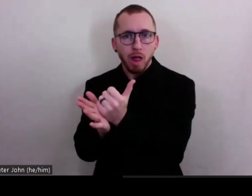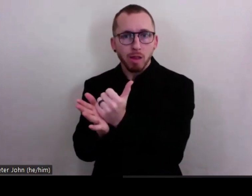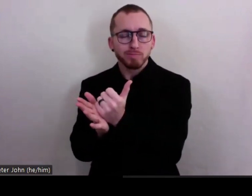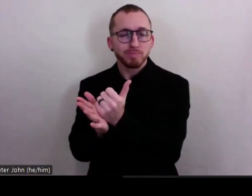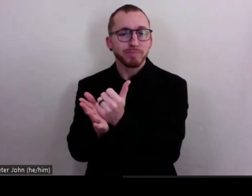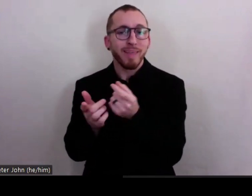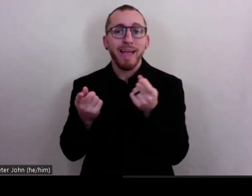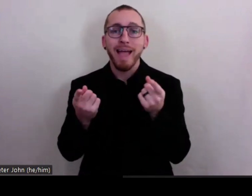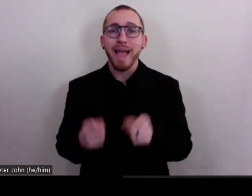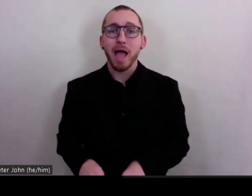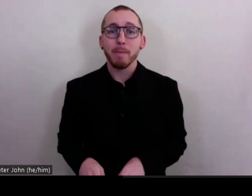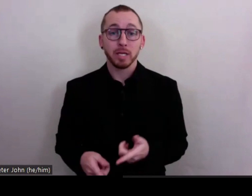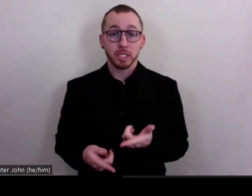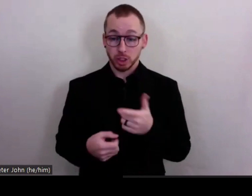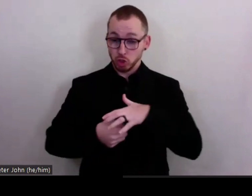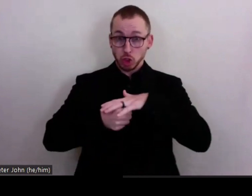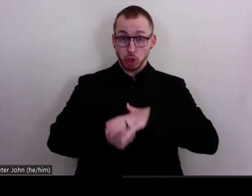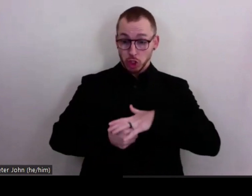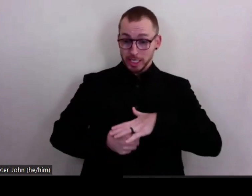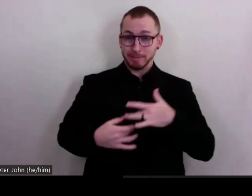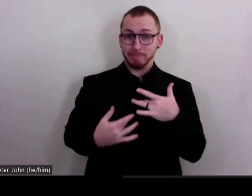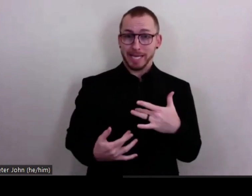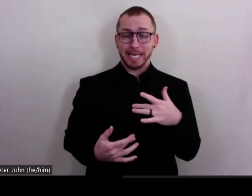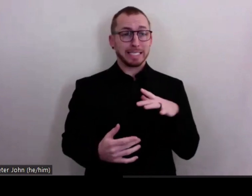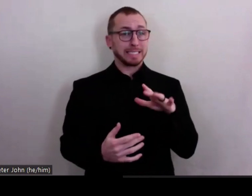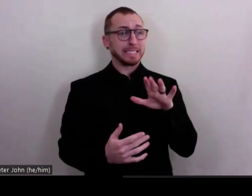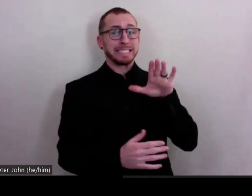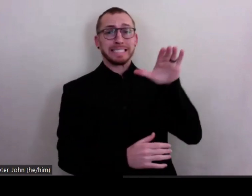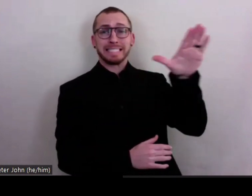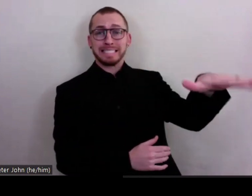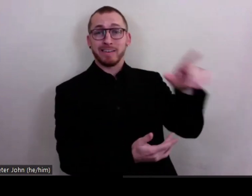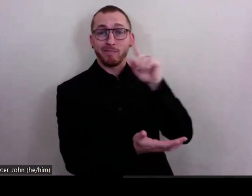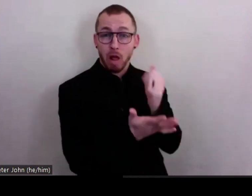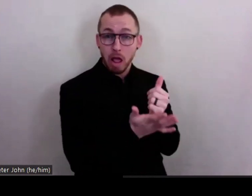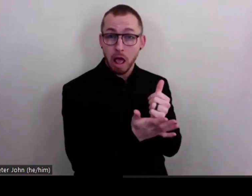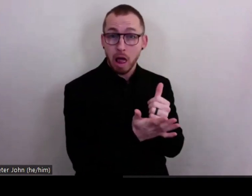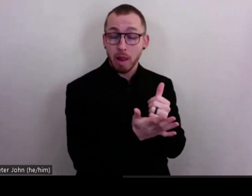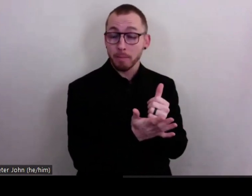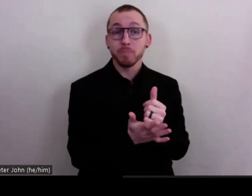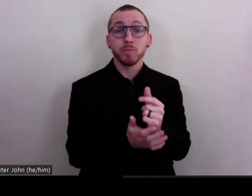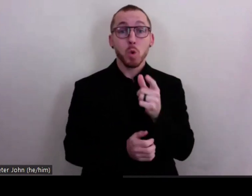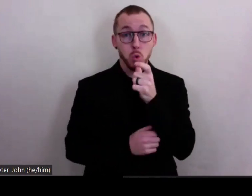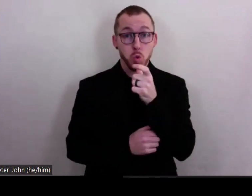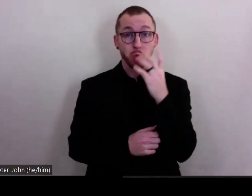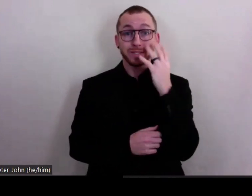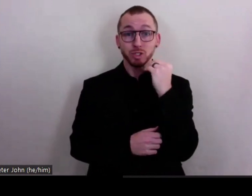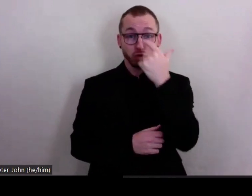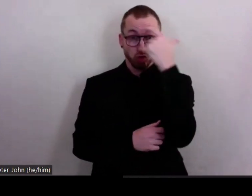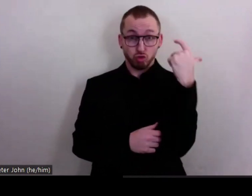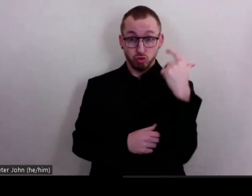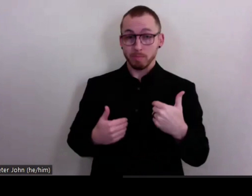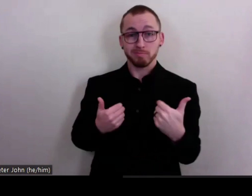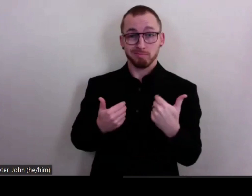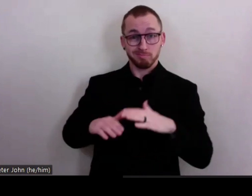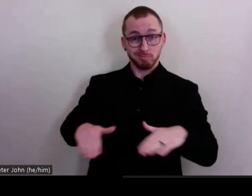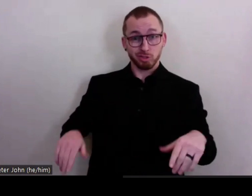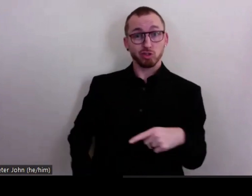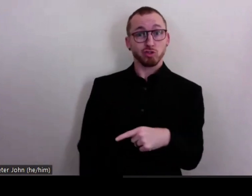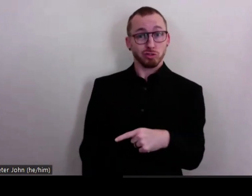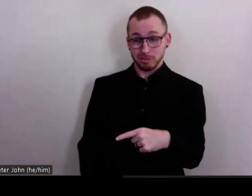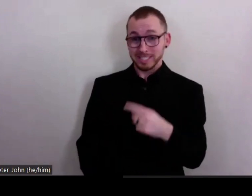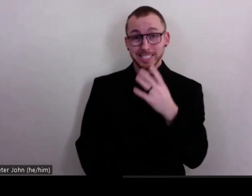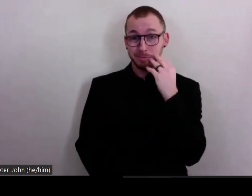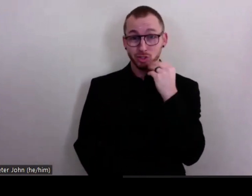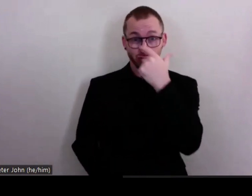to somebody. There's a reach, right, to that person. And kids who've experienced trauma, kids or adolescents who've experienced trauma, they